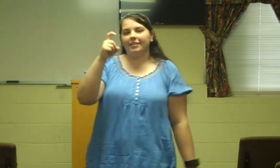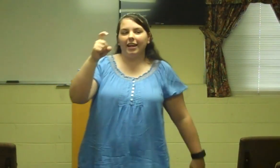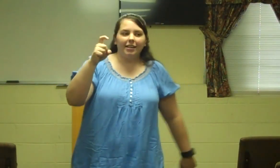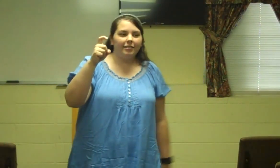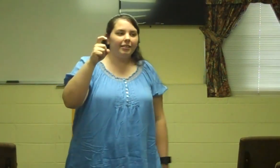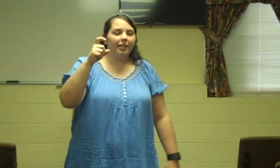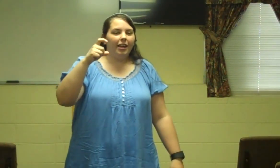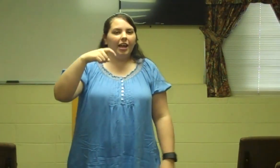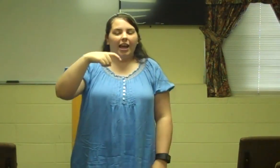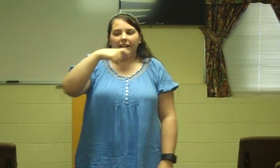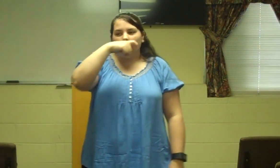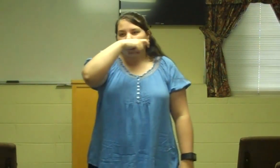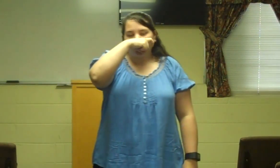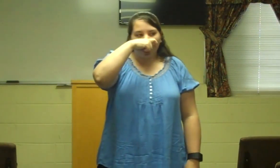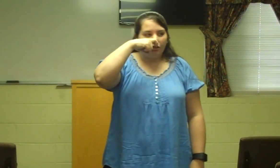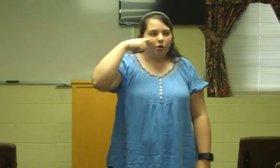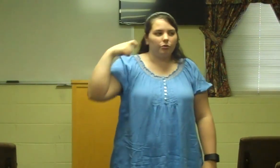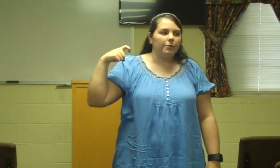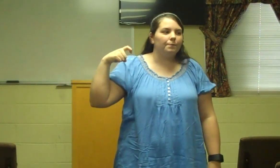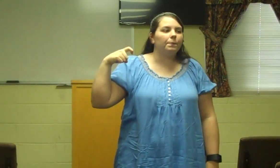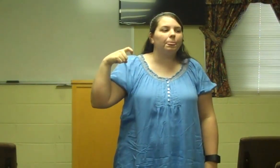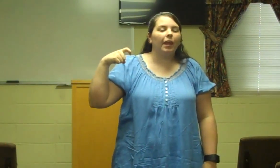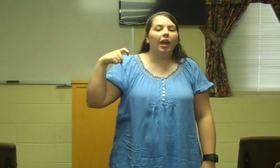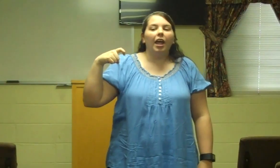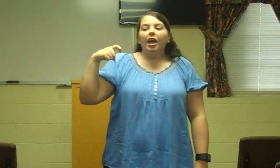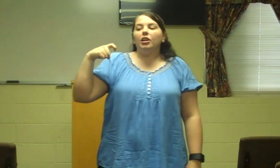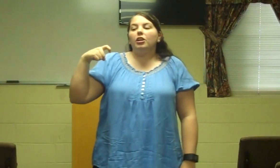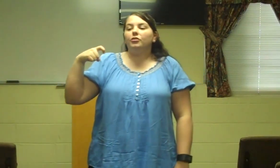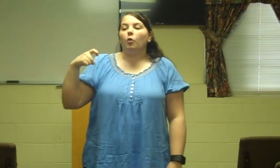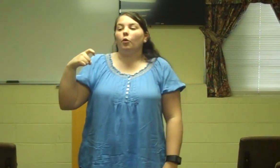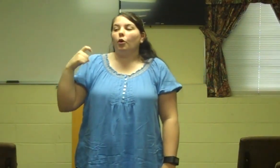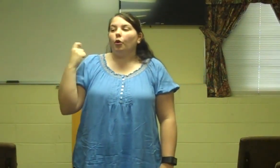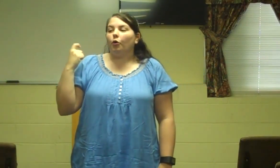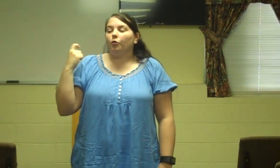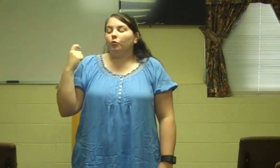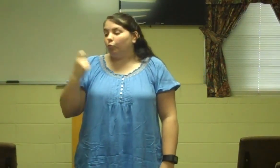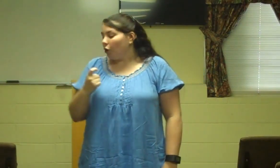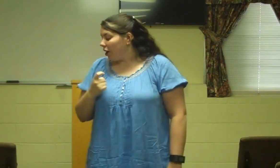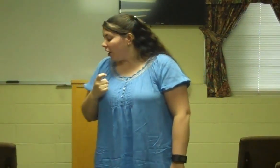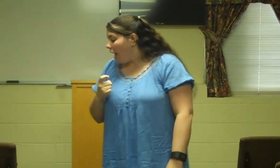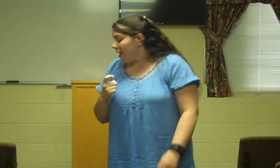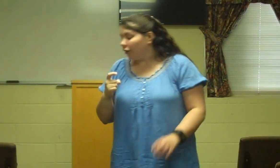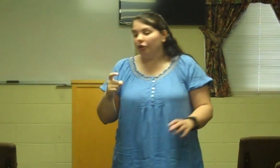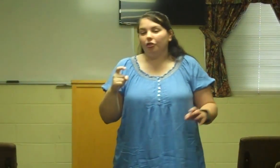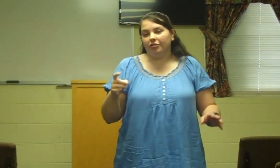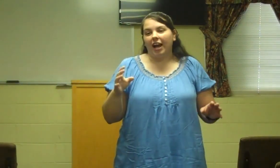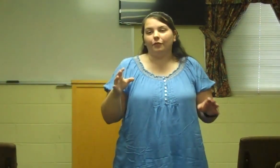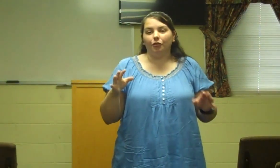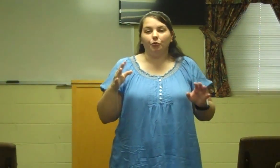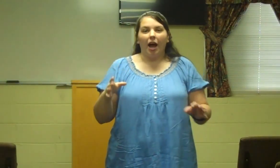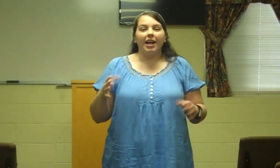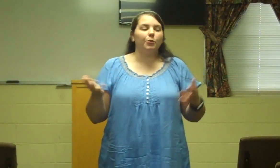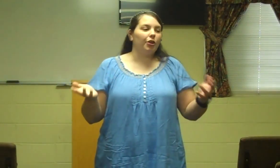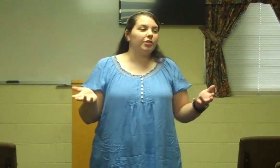X hand, and it comes across your nose. So we're going to go ahead and learn the sign for dry, because we learned